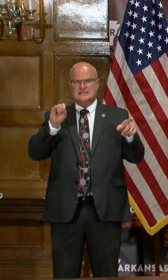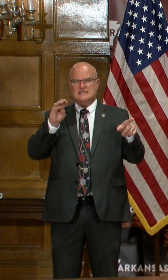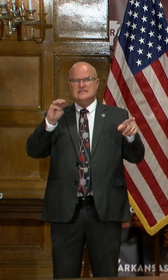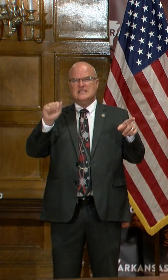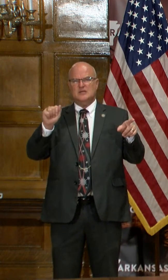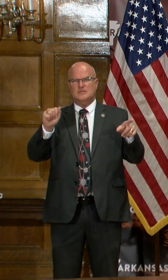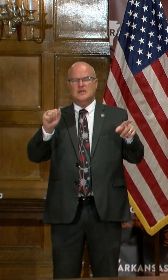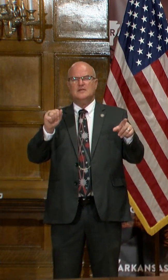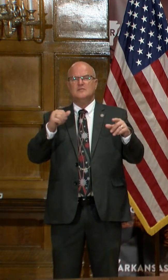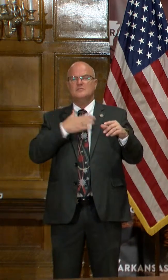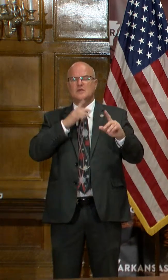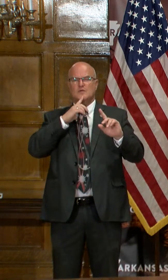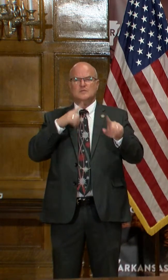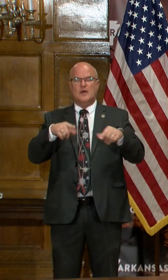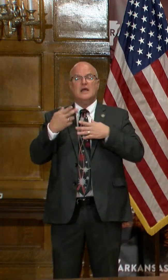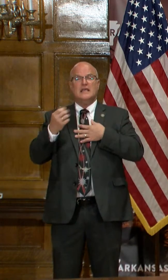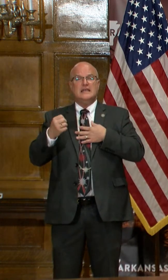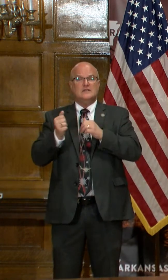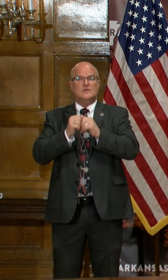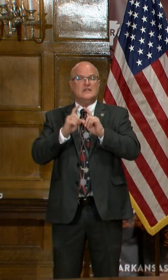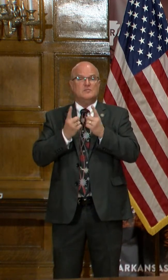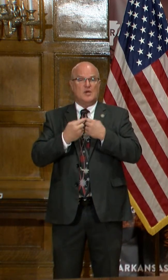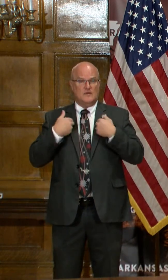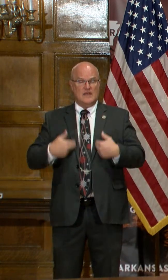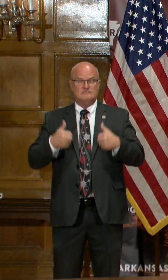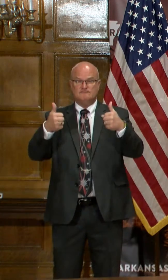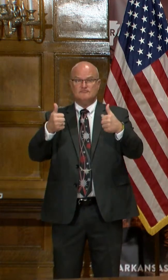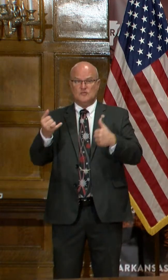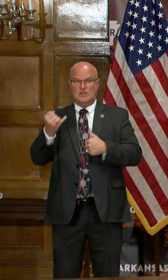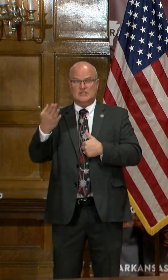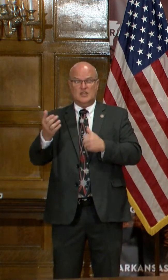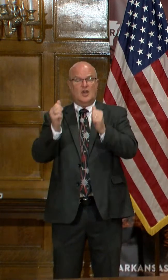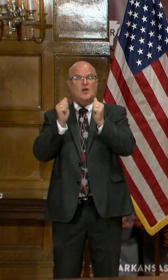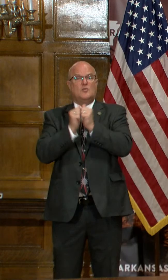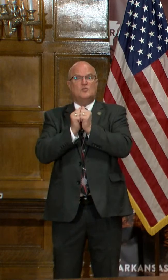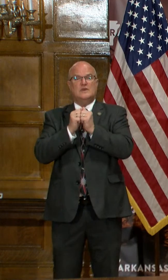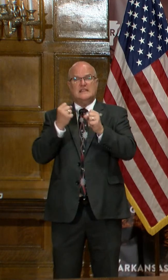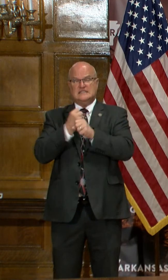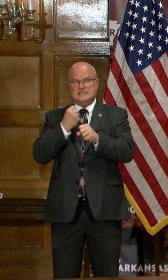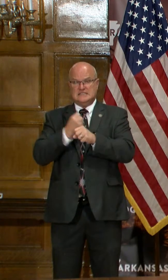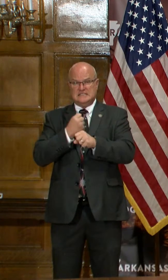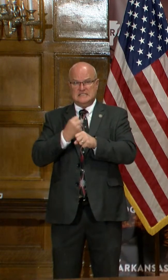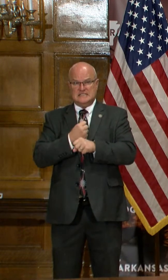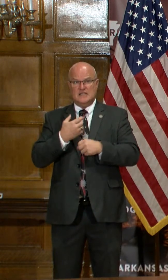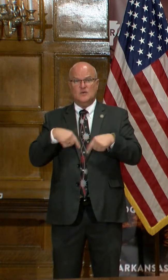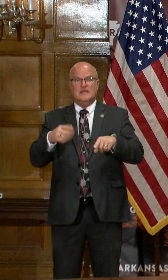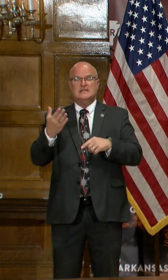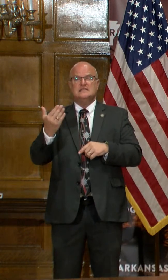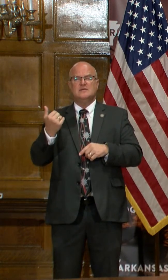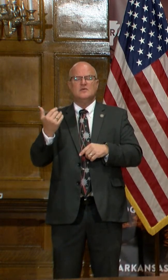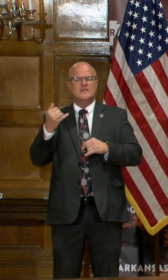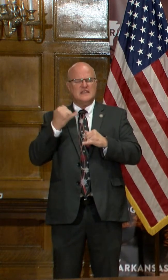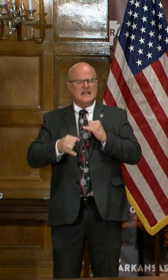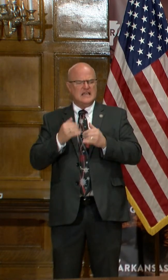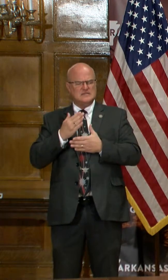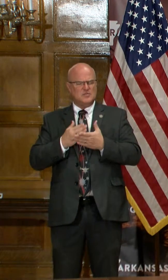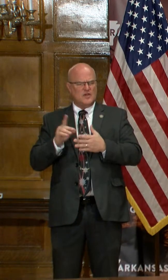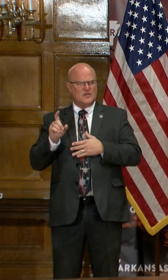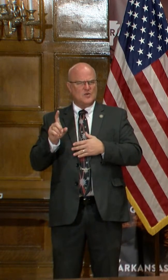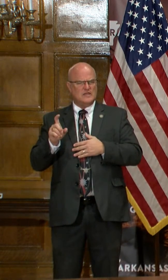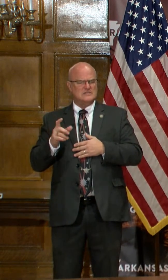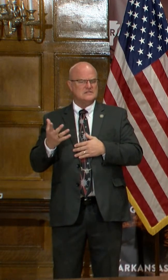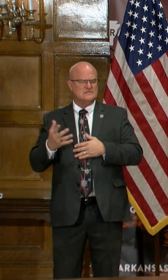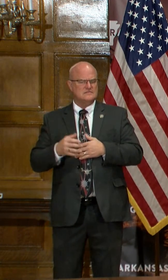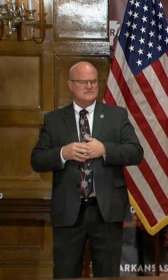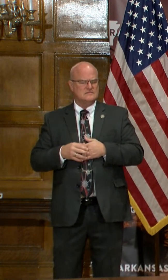ask him to respond to that. He's with the Department of Health, does a great job on our statistics. And while he's coming, what was the last part of the